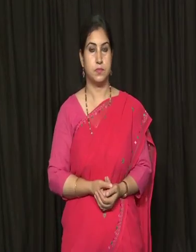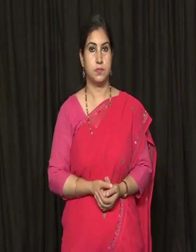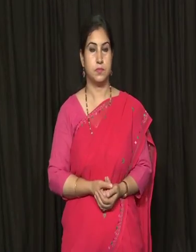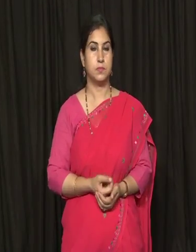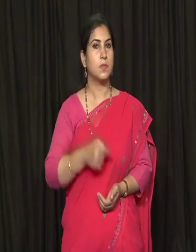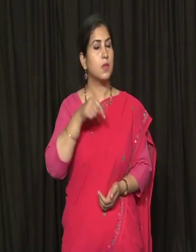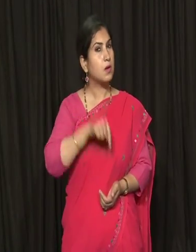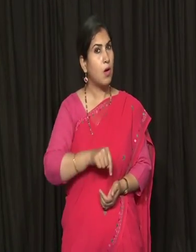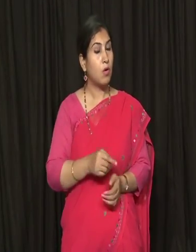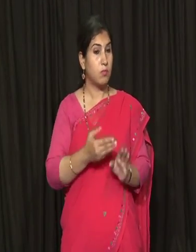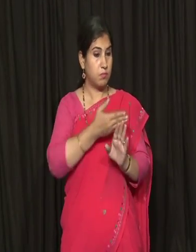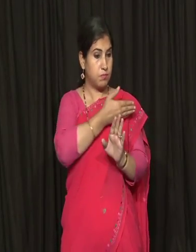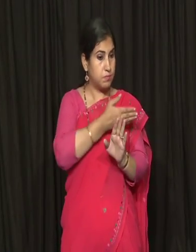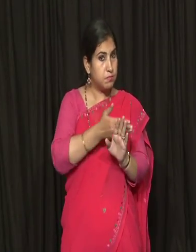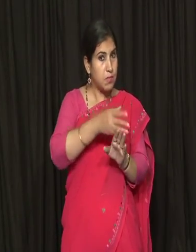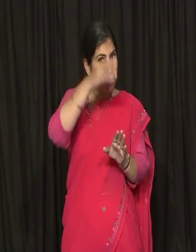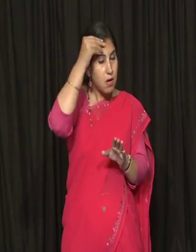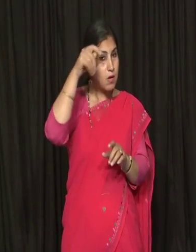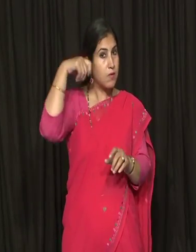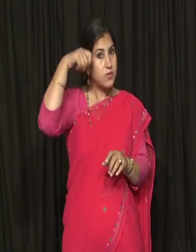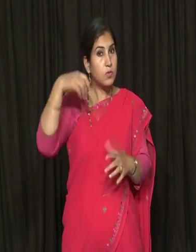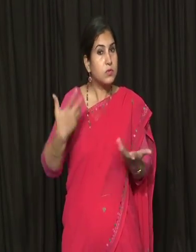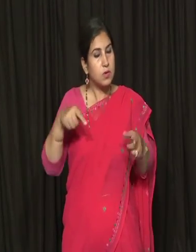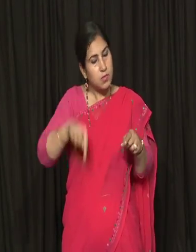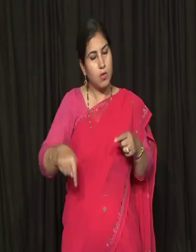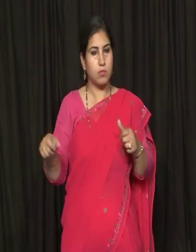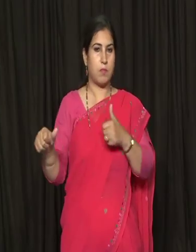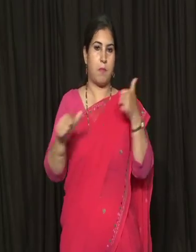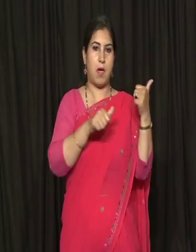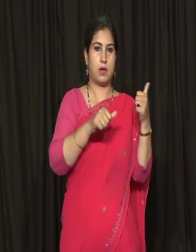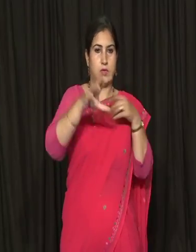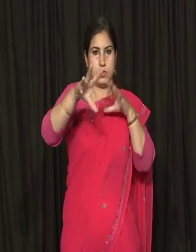Let us now summarize what we have learned in this lesson so far.